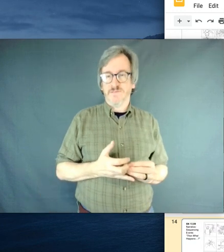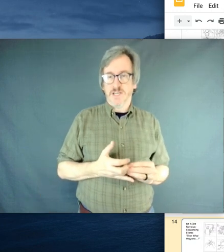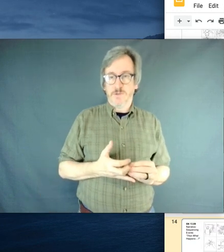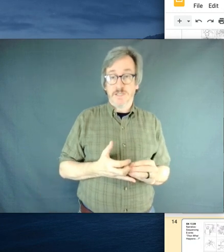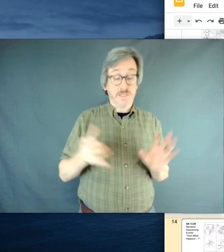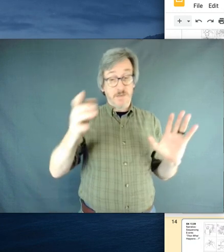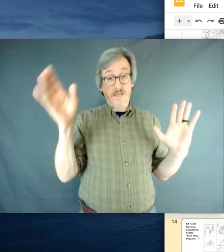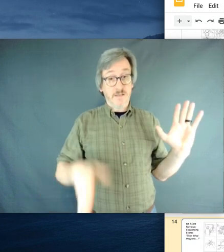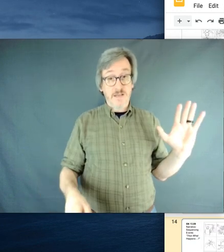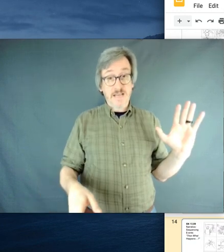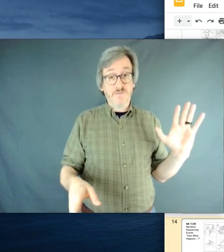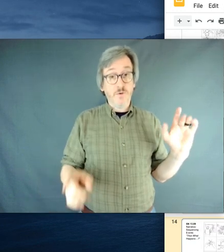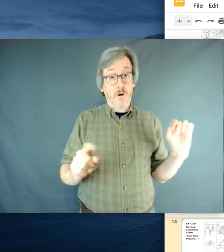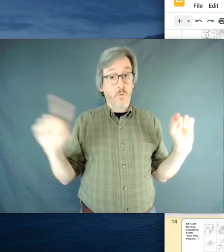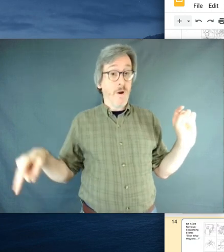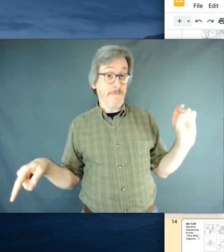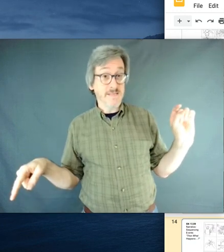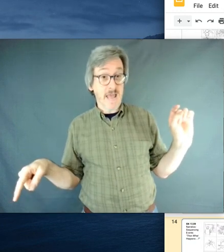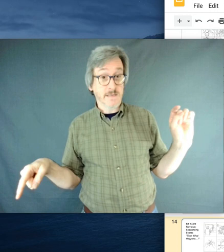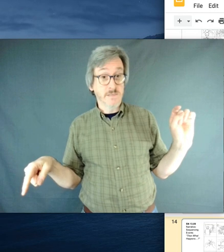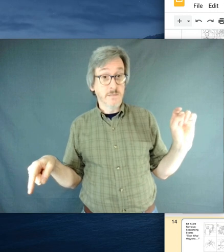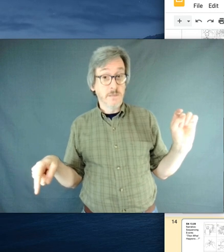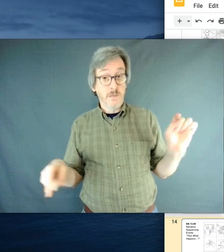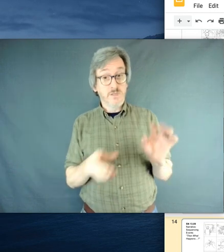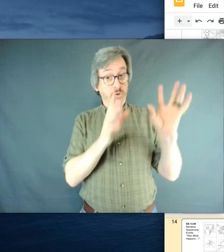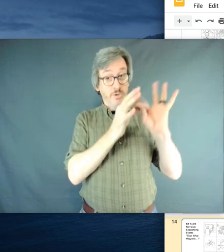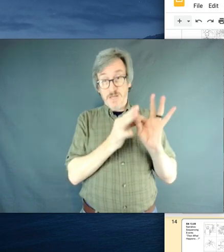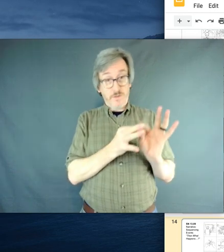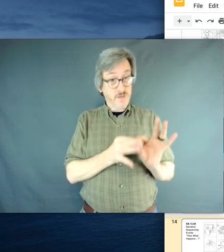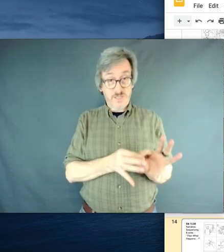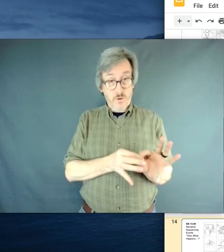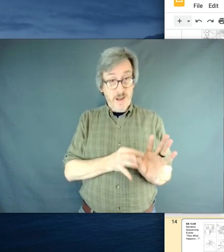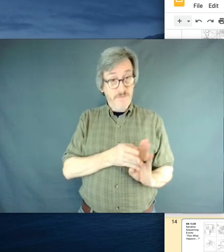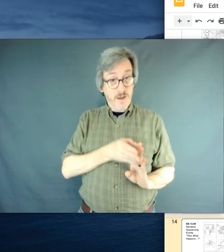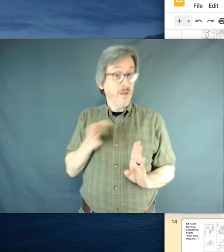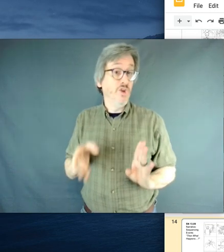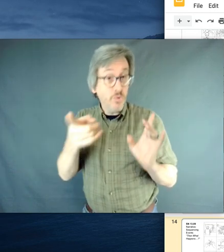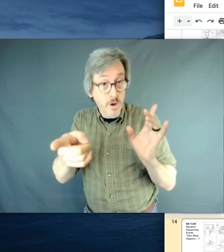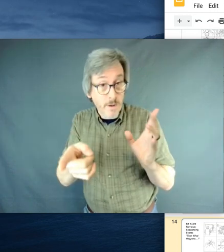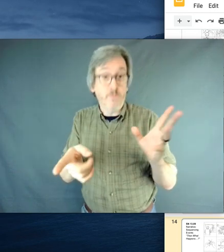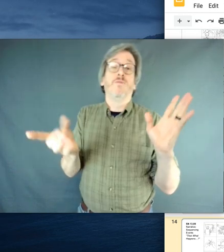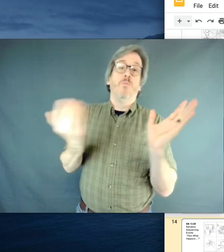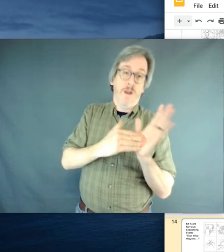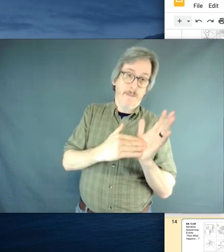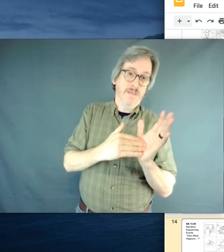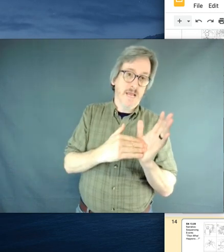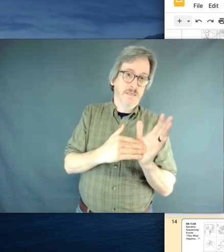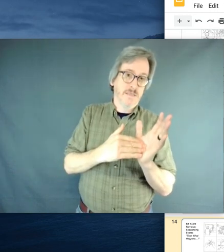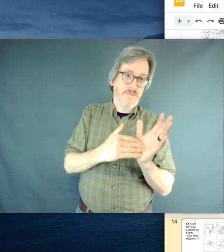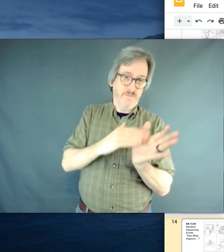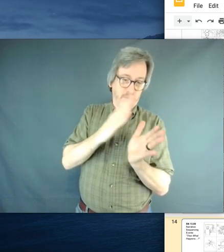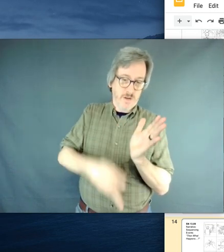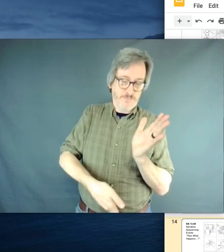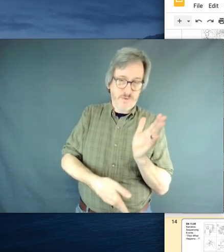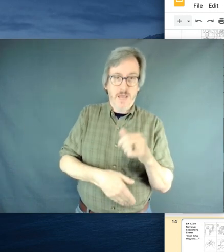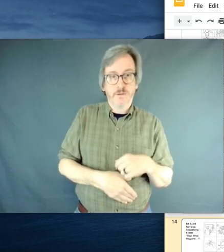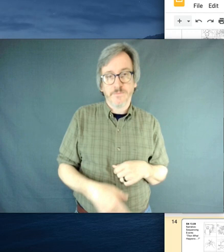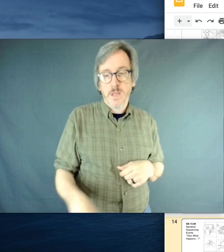examples of sequences. The next few are what happens next. So you tell the story and then you come up with what happens next at the